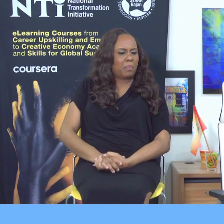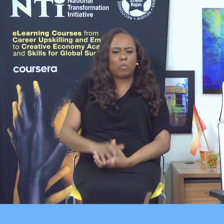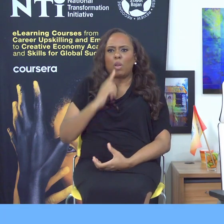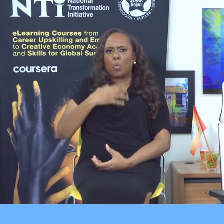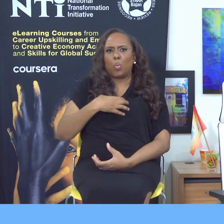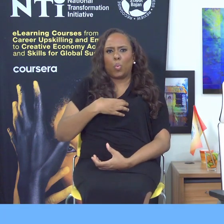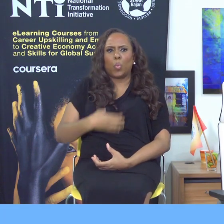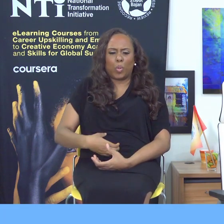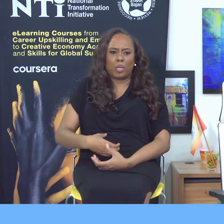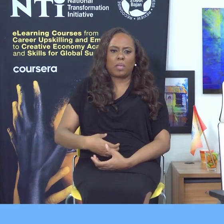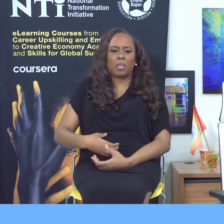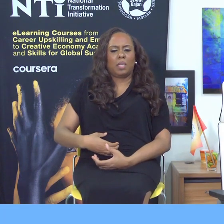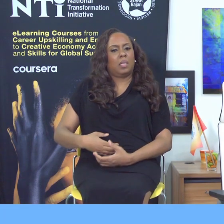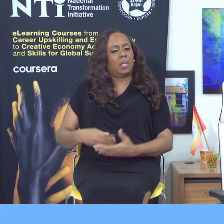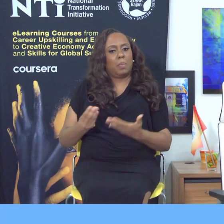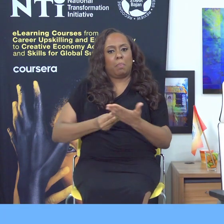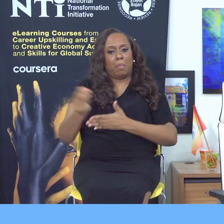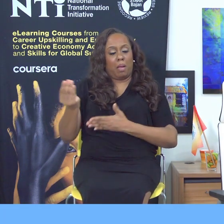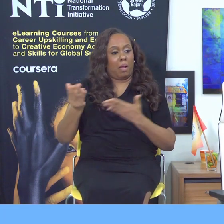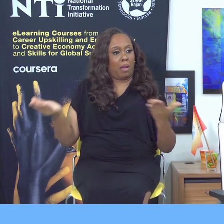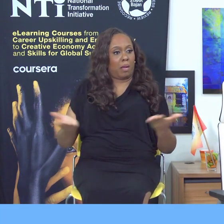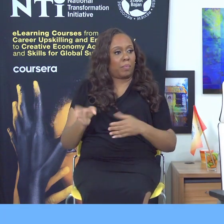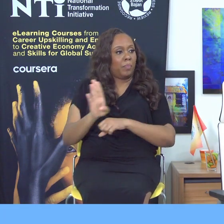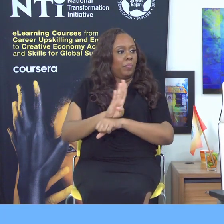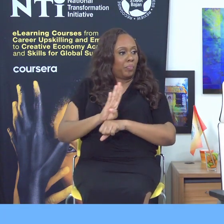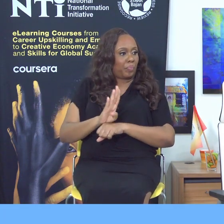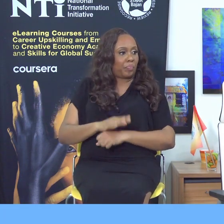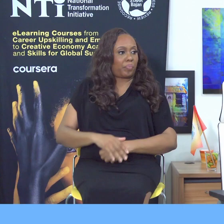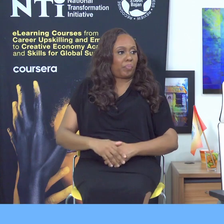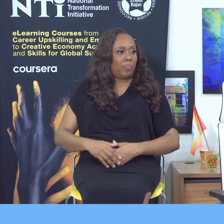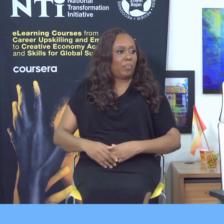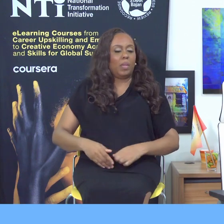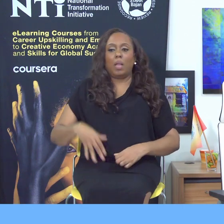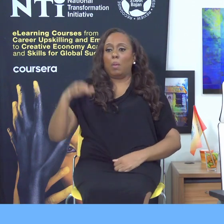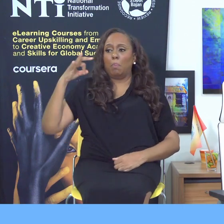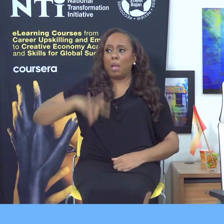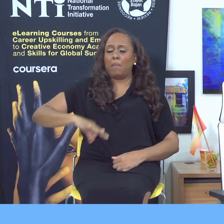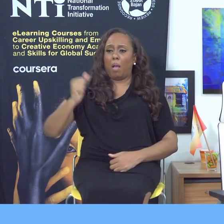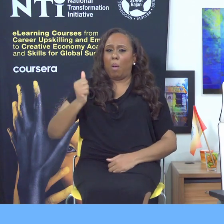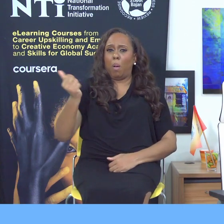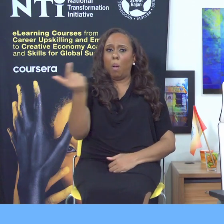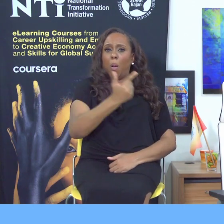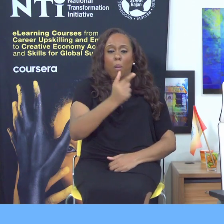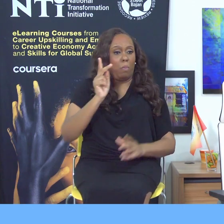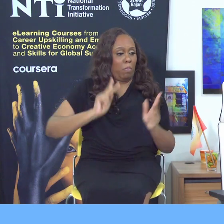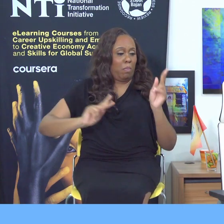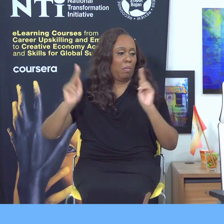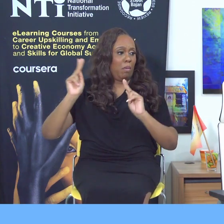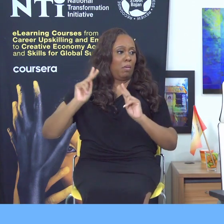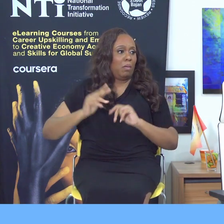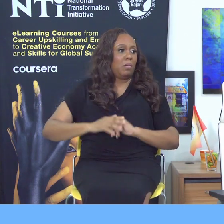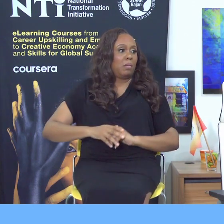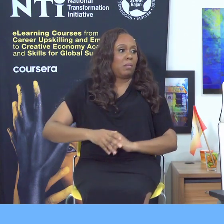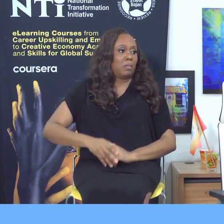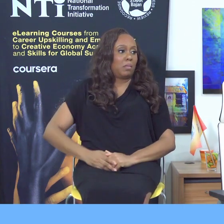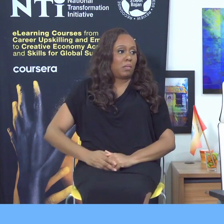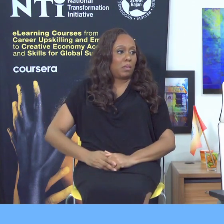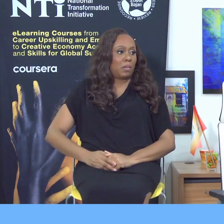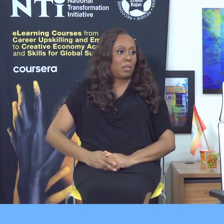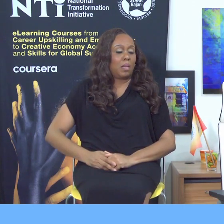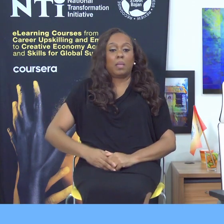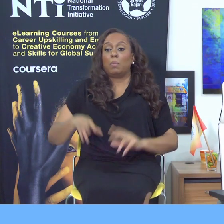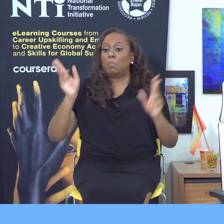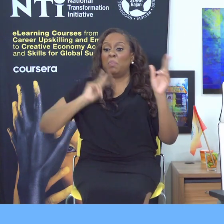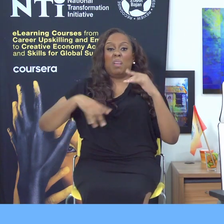it can be sold here in Barbados. It can not just me, it can benefit everyone. Right? If it's those who communicate, sign